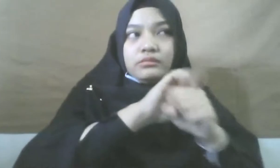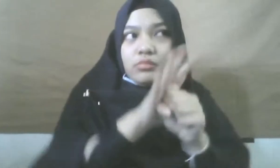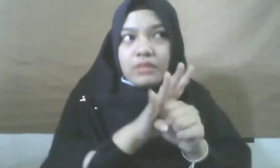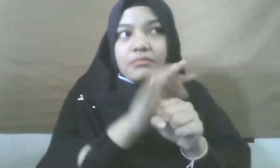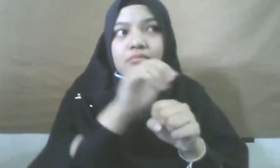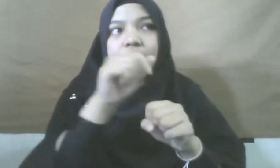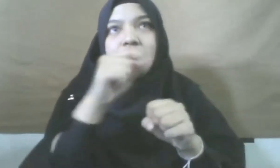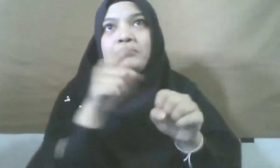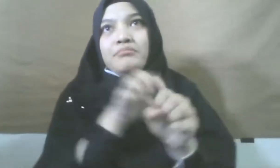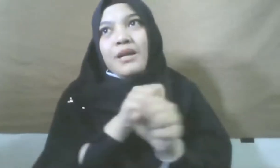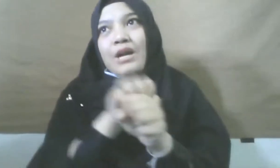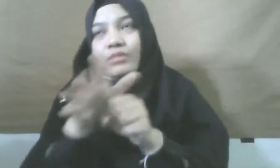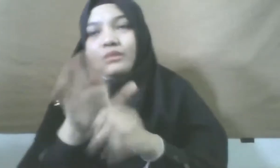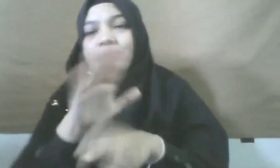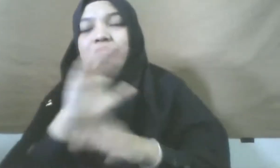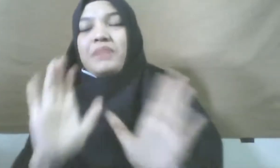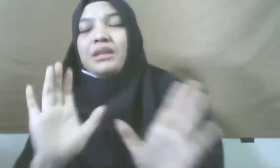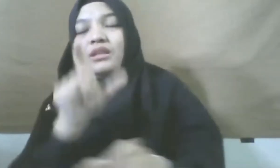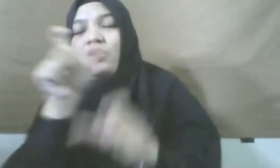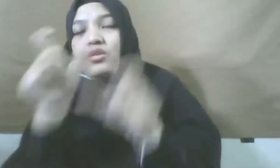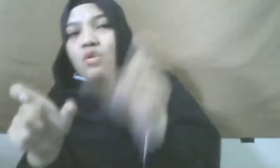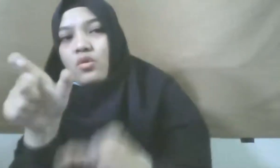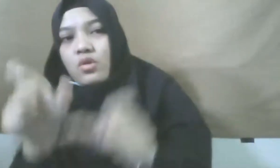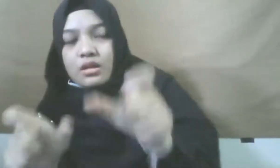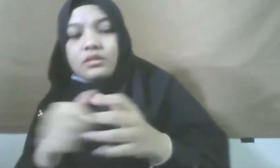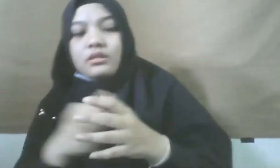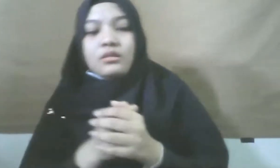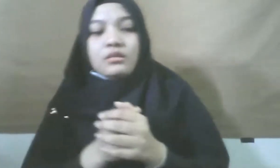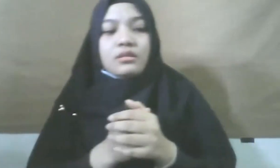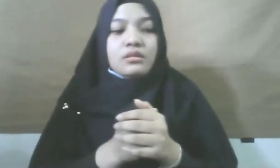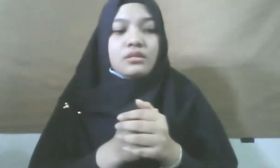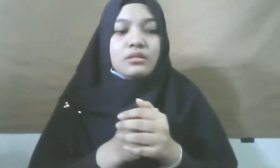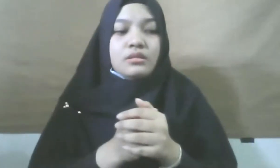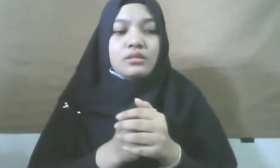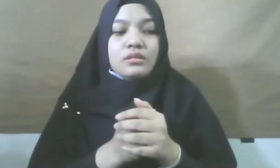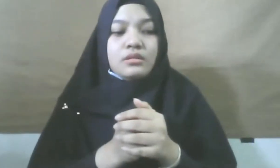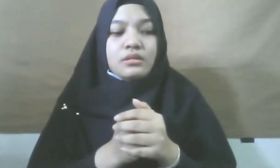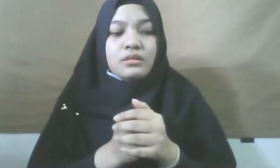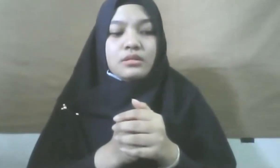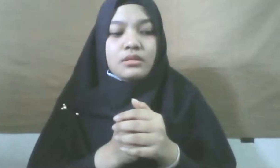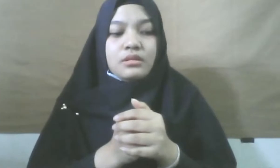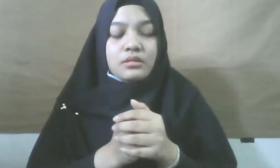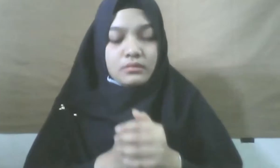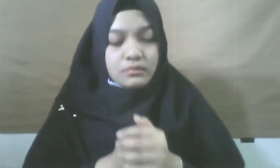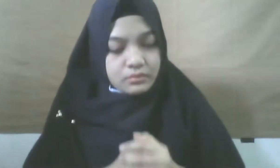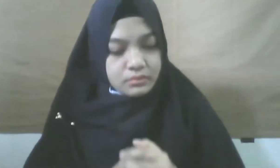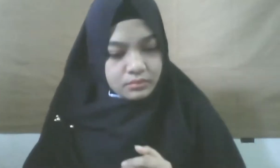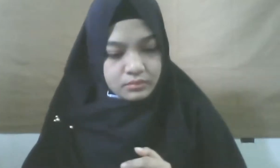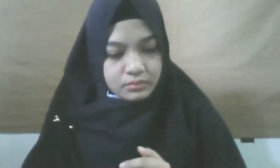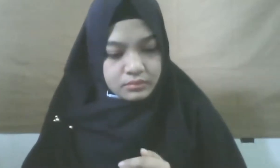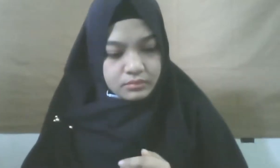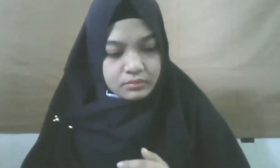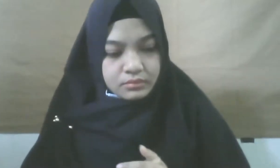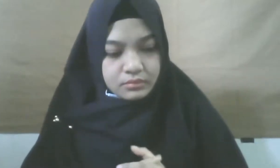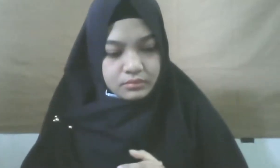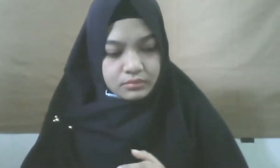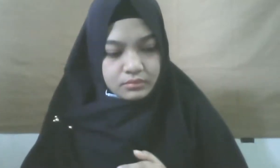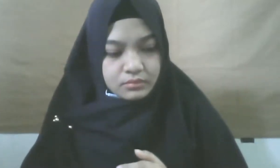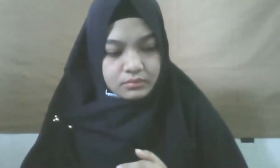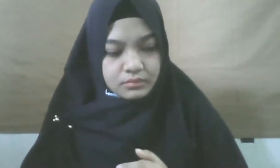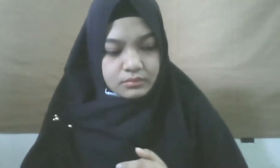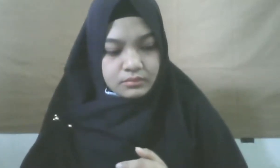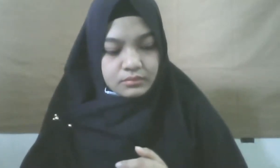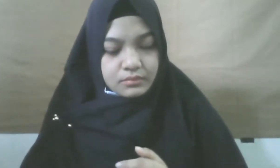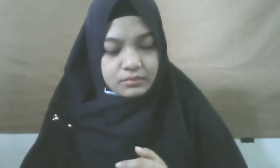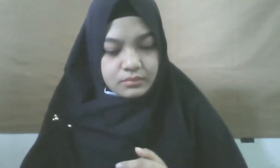So WhatsApp, I believe, has been quite widely used, and it's also very accessible because most